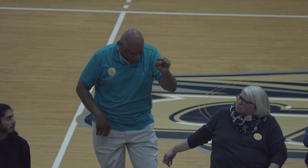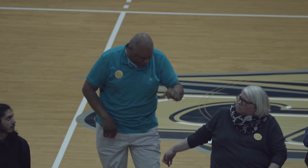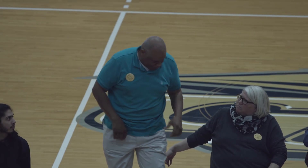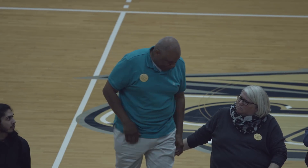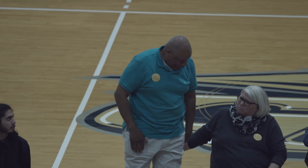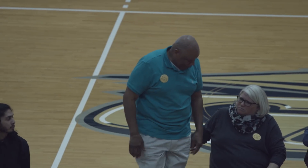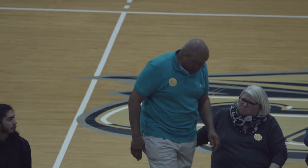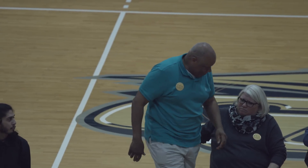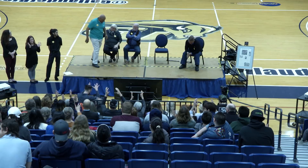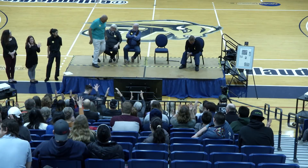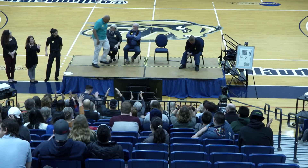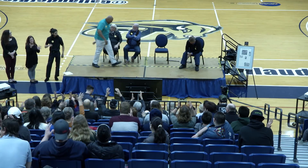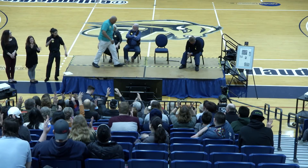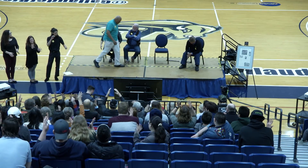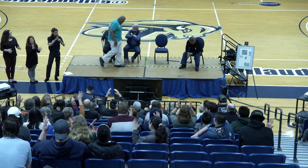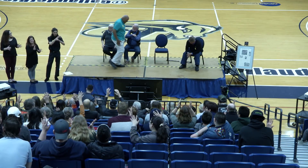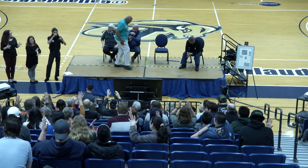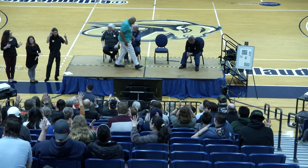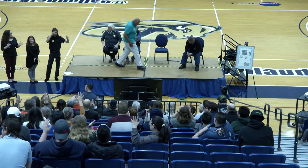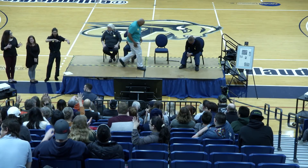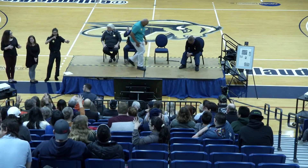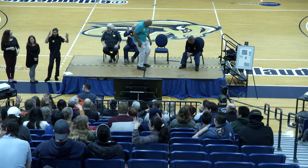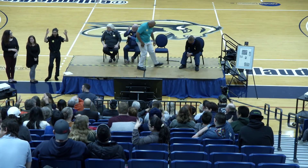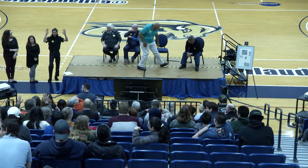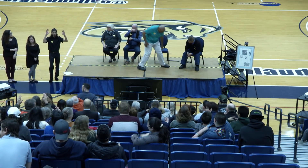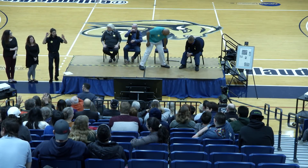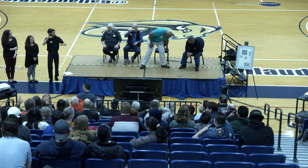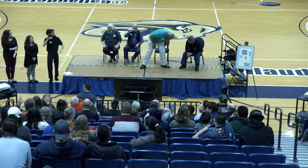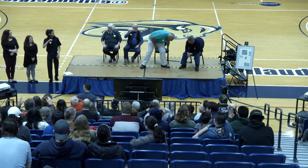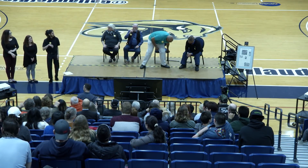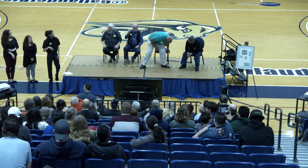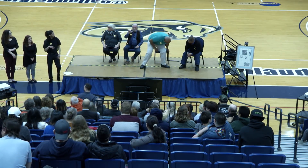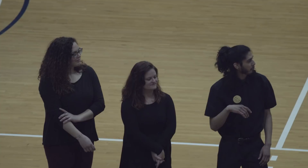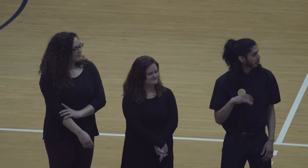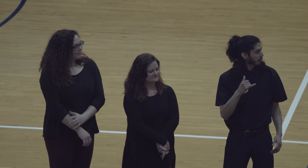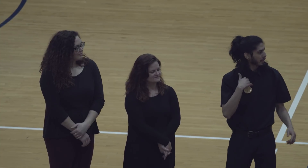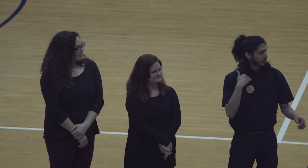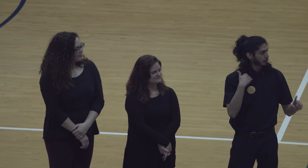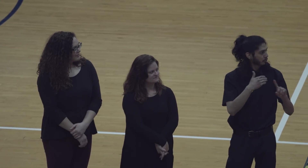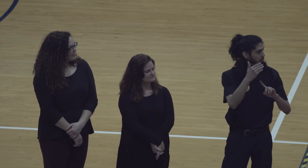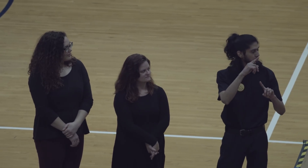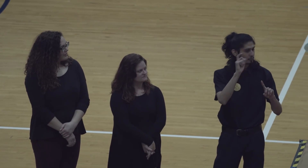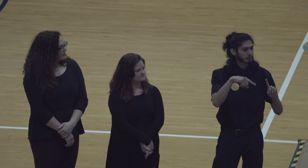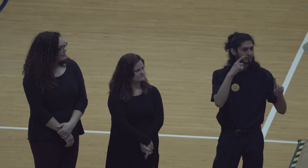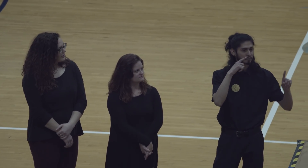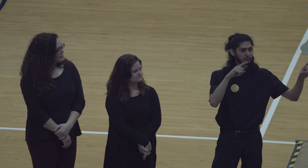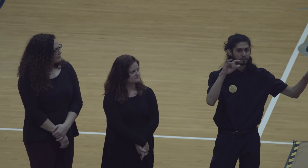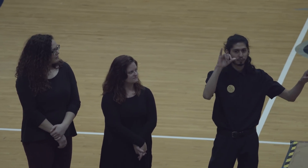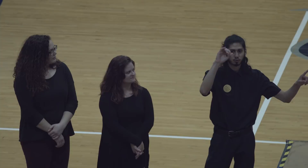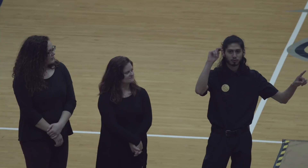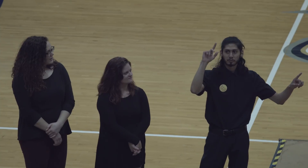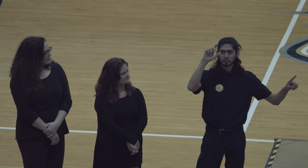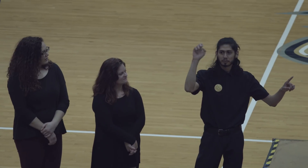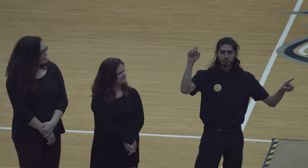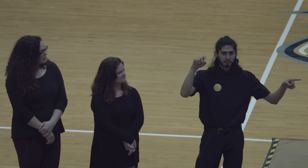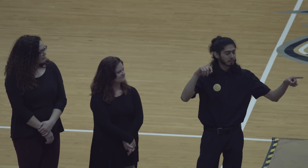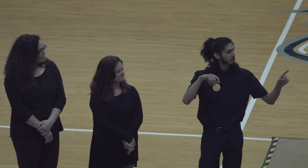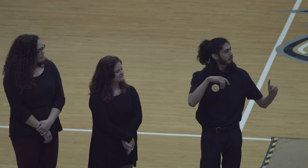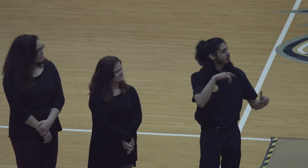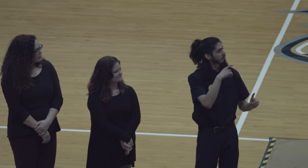DPN also taught us a lot as well, even though we weren't at the front line. I completely agree with